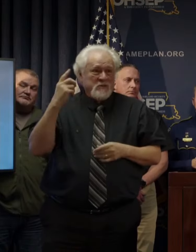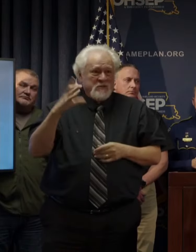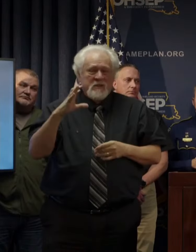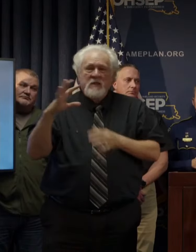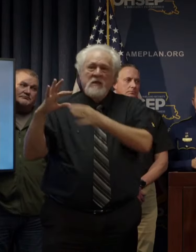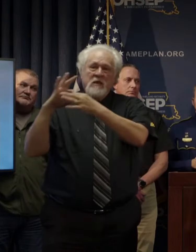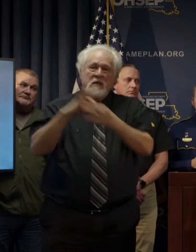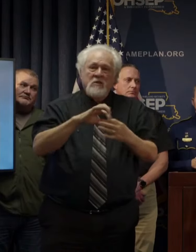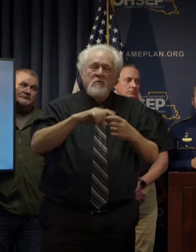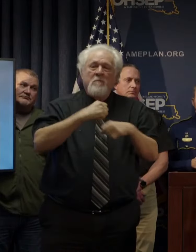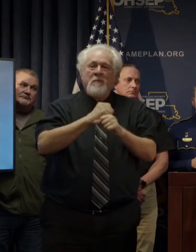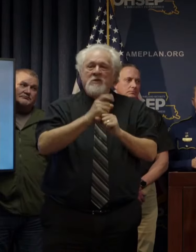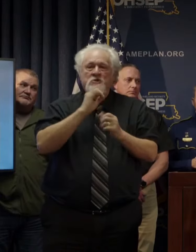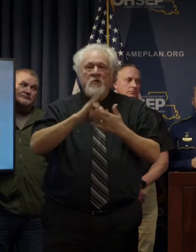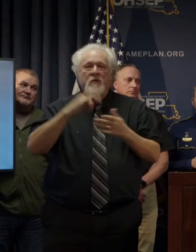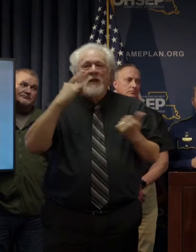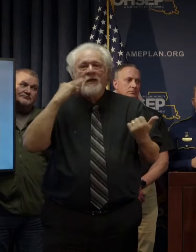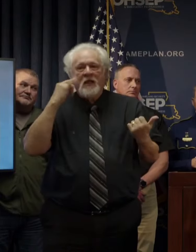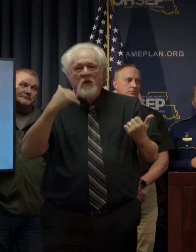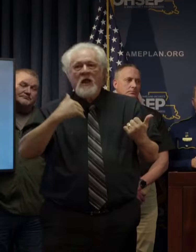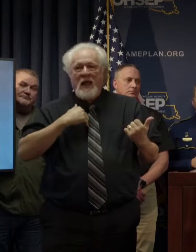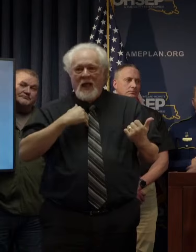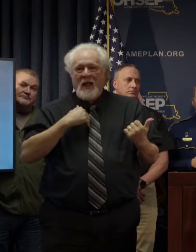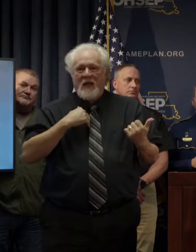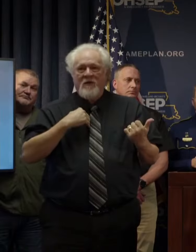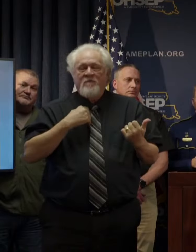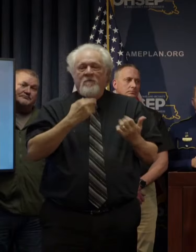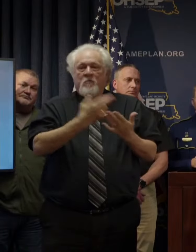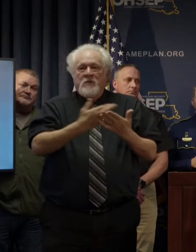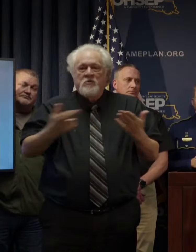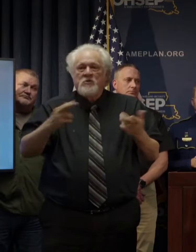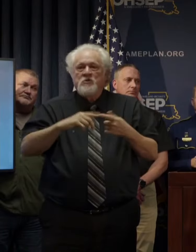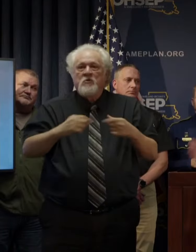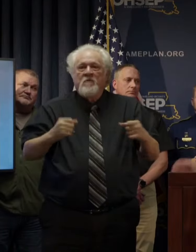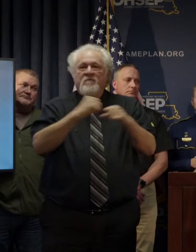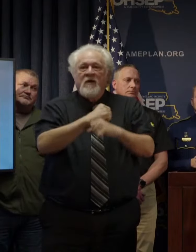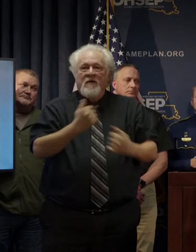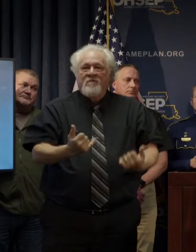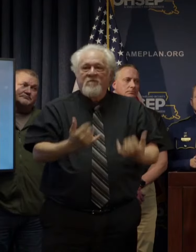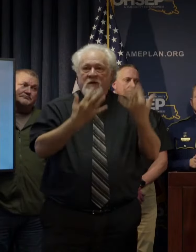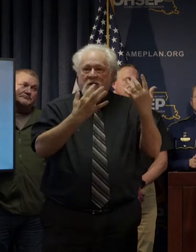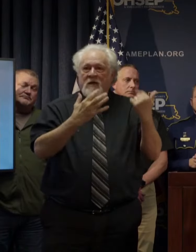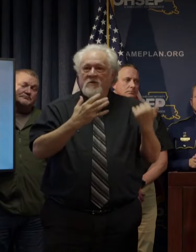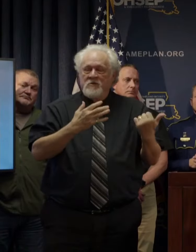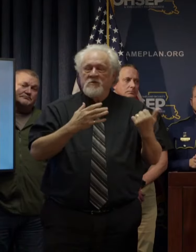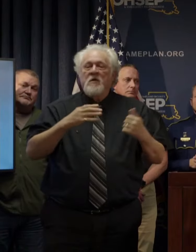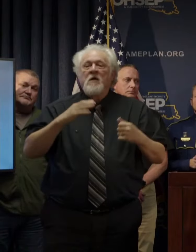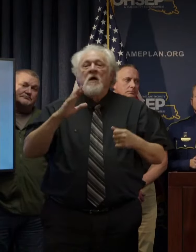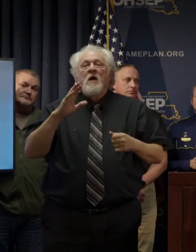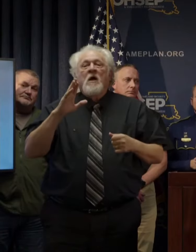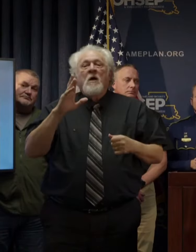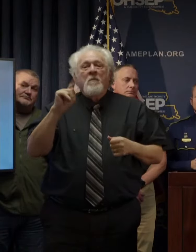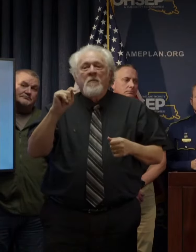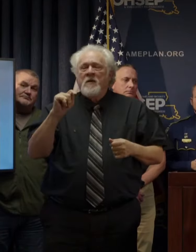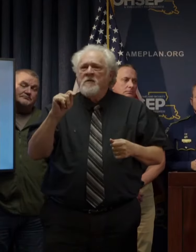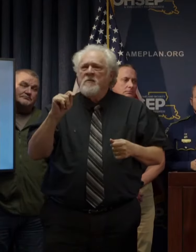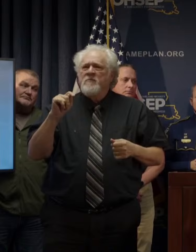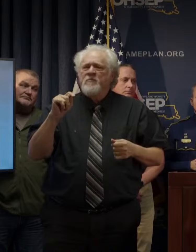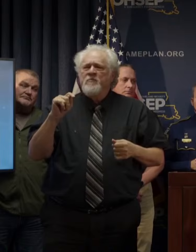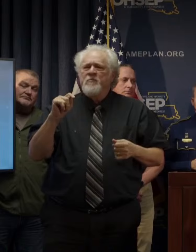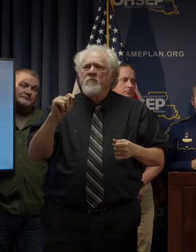to ensuring that California has the resources necessary to fight the fire so we don't have the destruction that they have. I think that as long